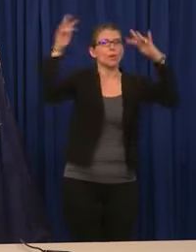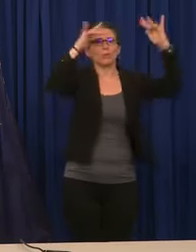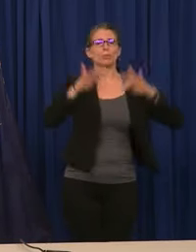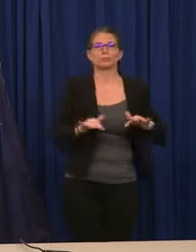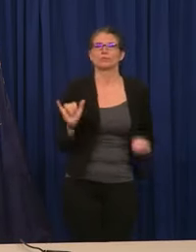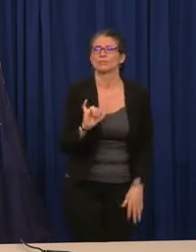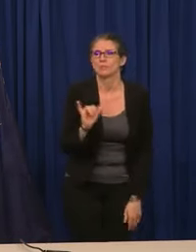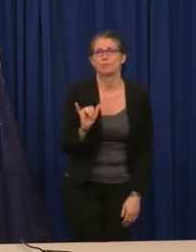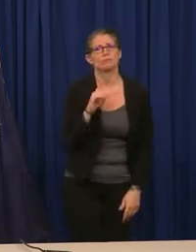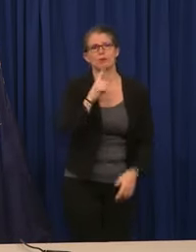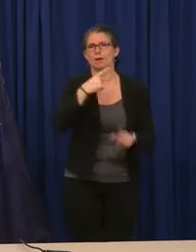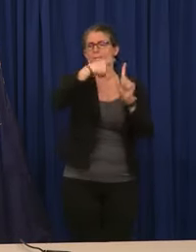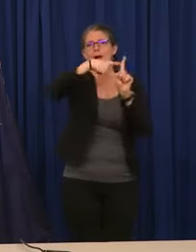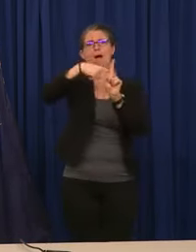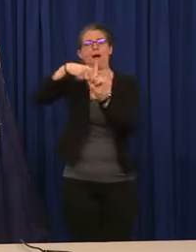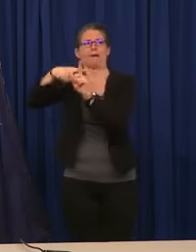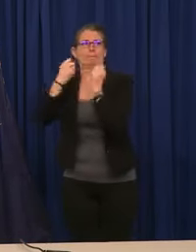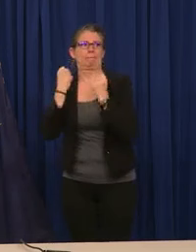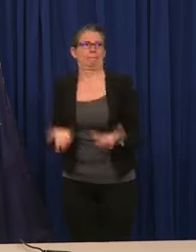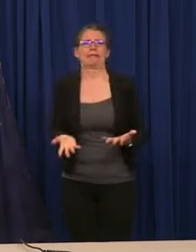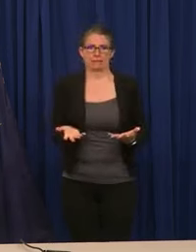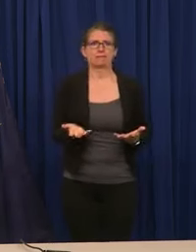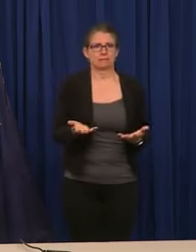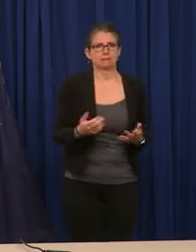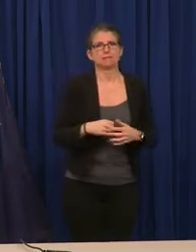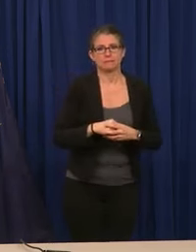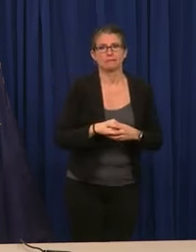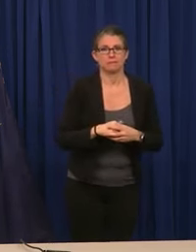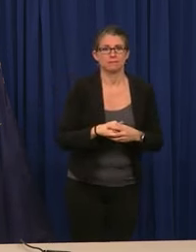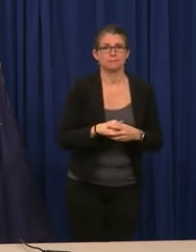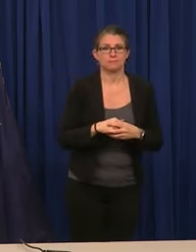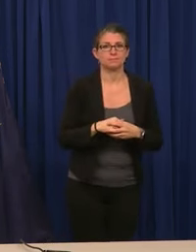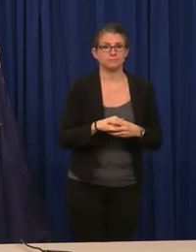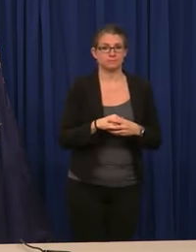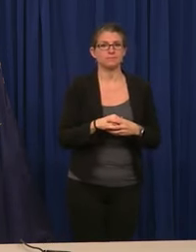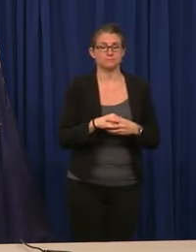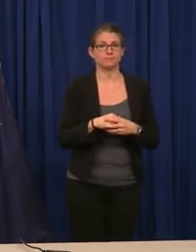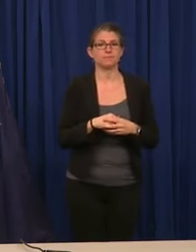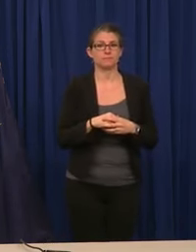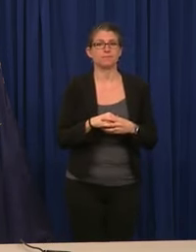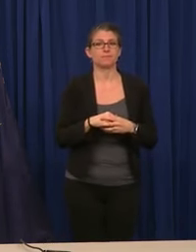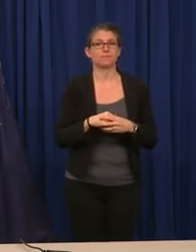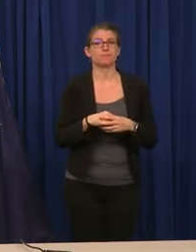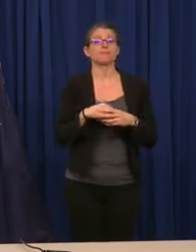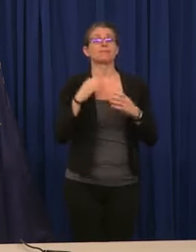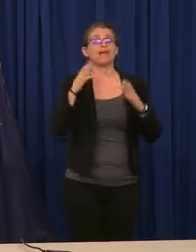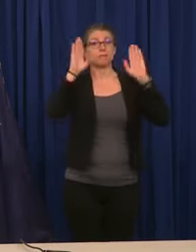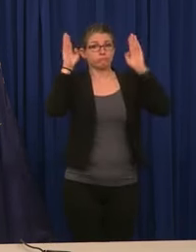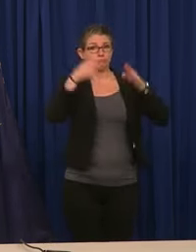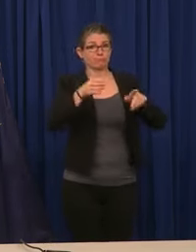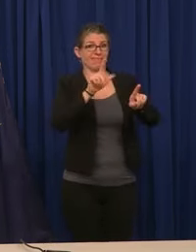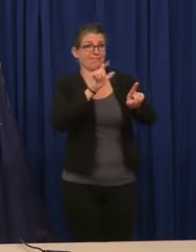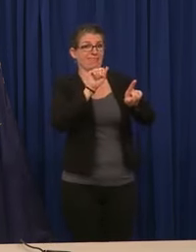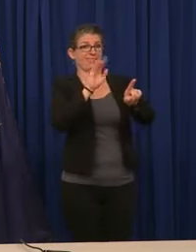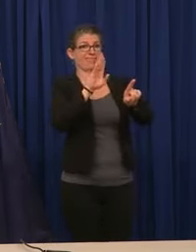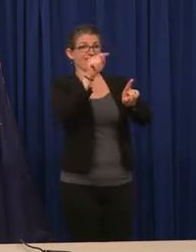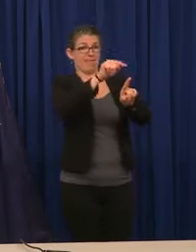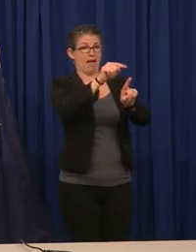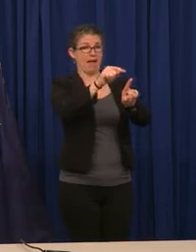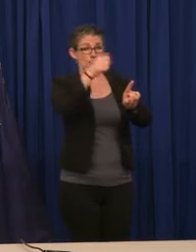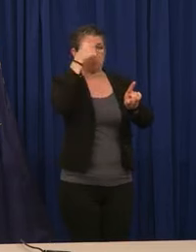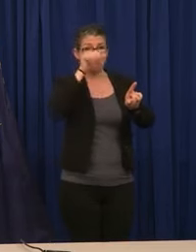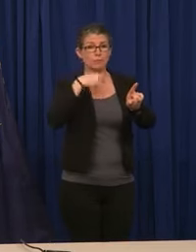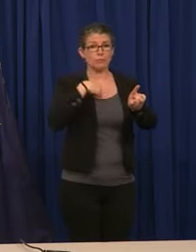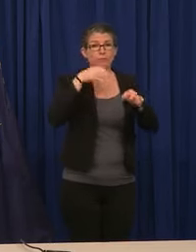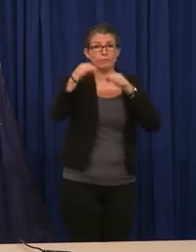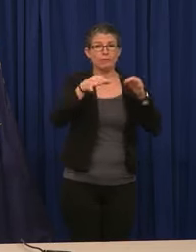Finally, on the laboratory testing front, we will soon be shipping out a set of tests to LabCorp in order to